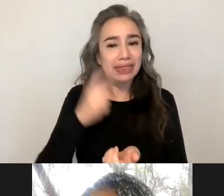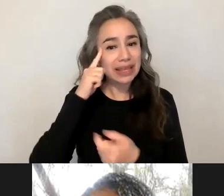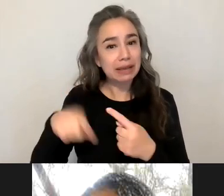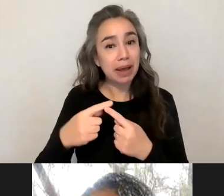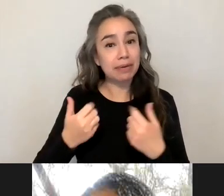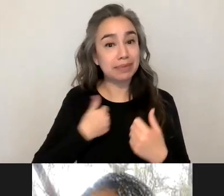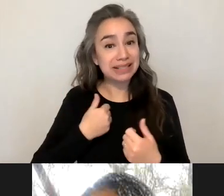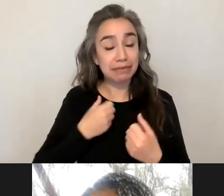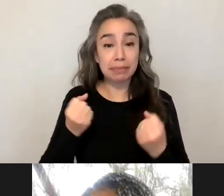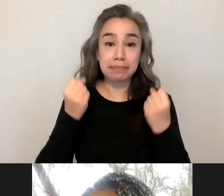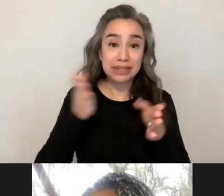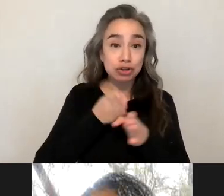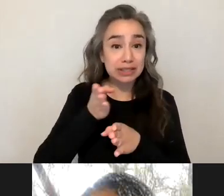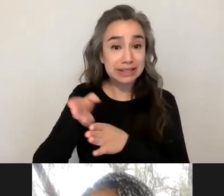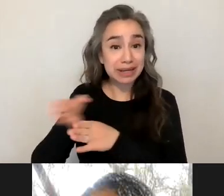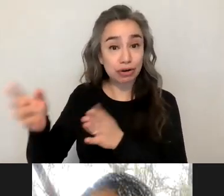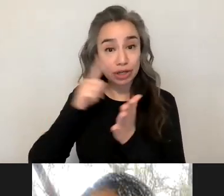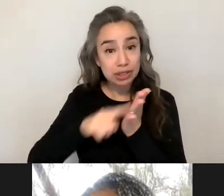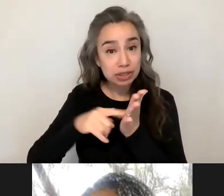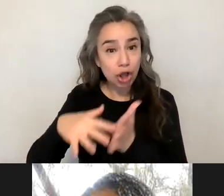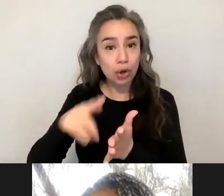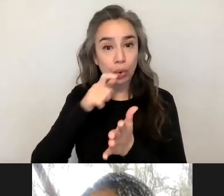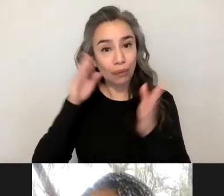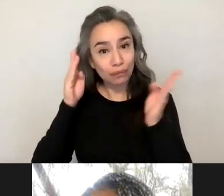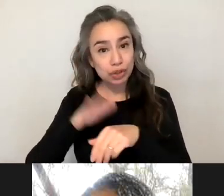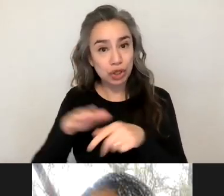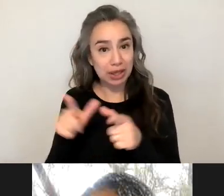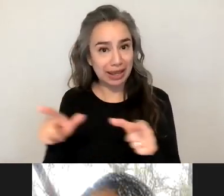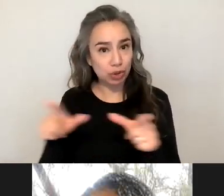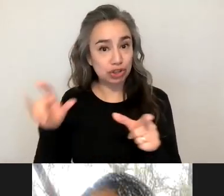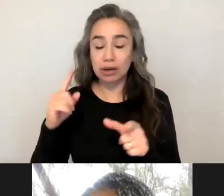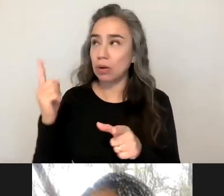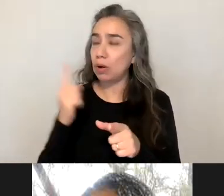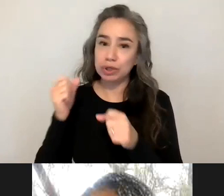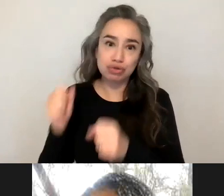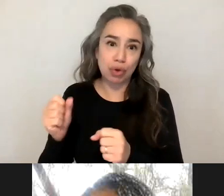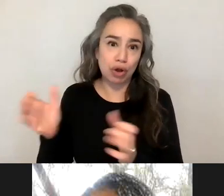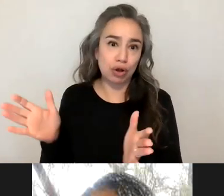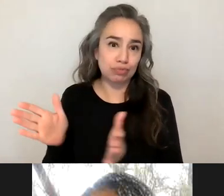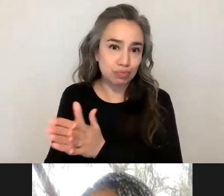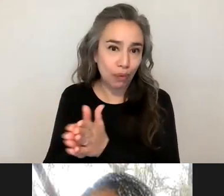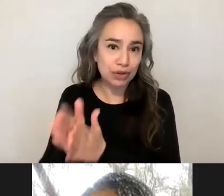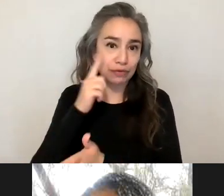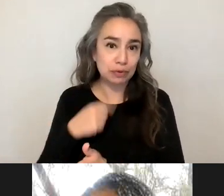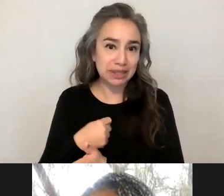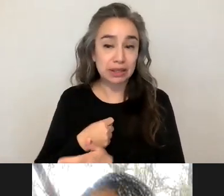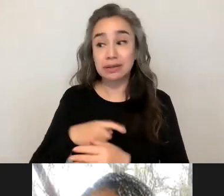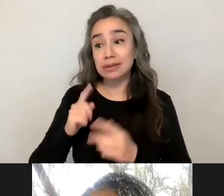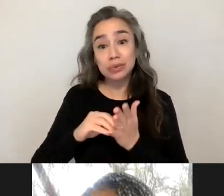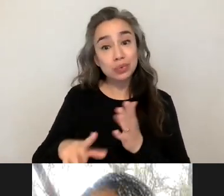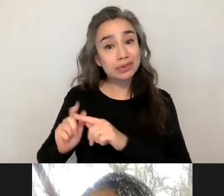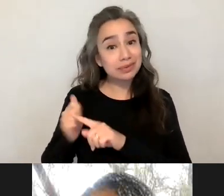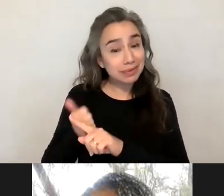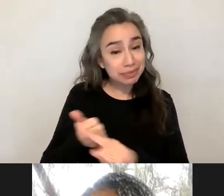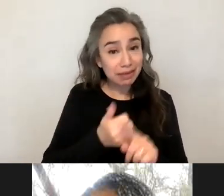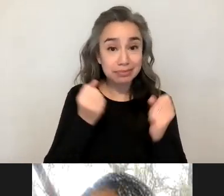language, and that has always been a driving motivation for me too, is having students who are also interdisciplinary in their backgrounds, figuring out